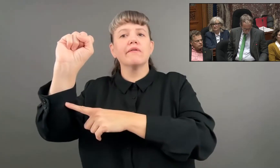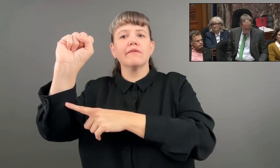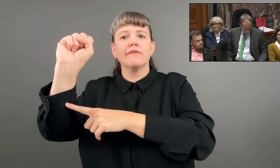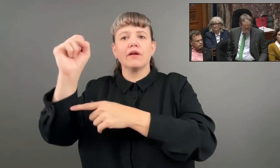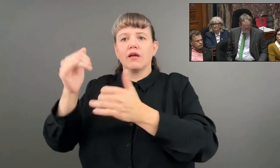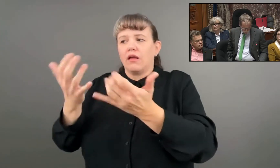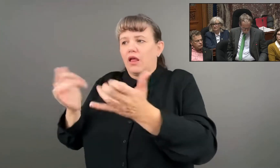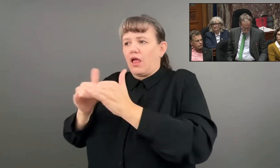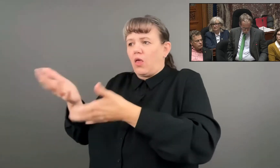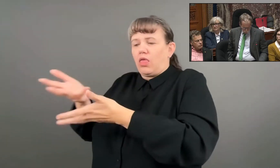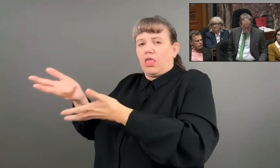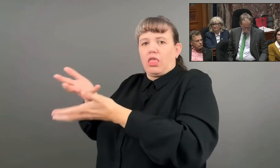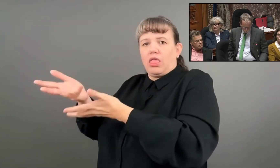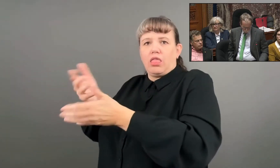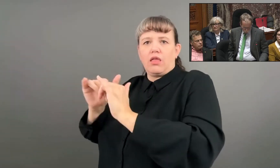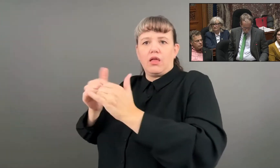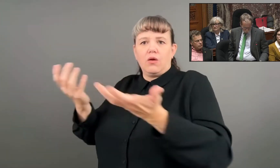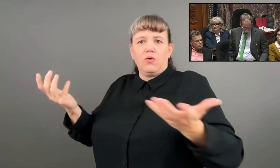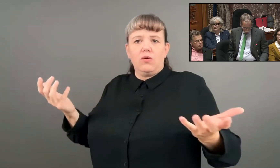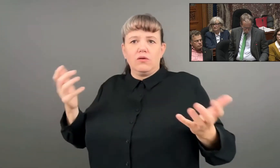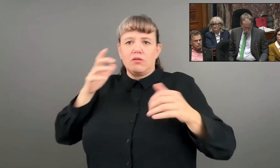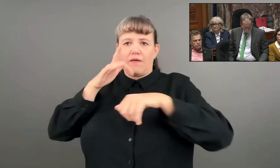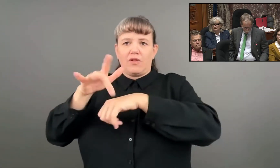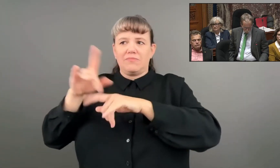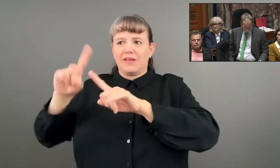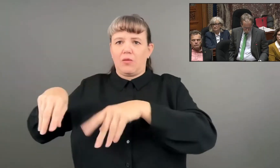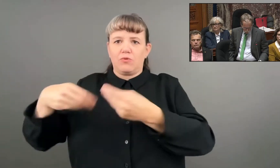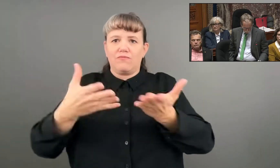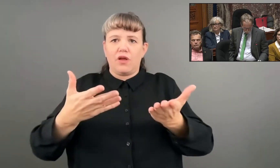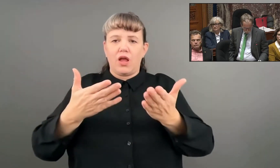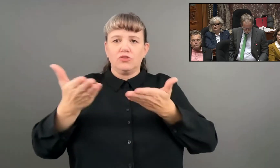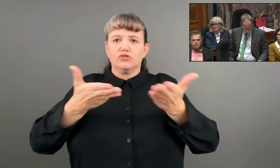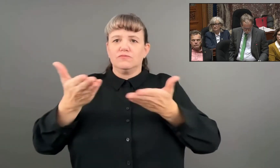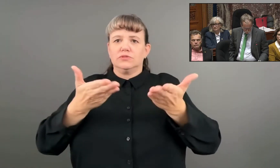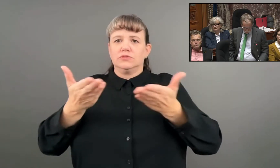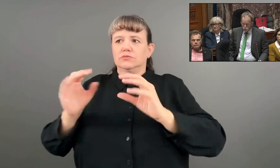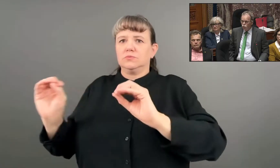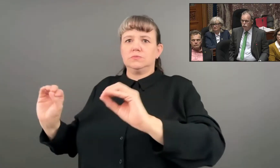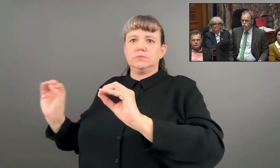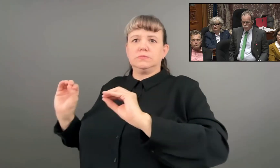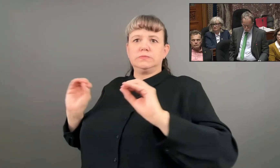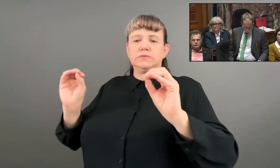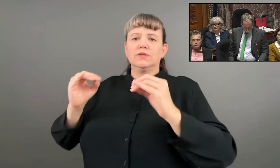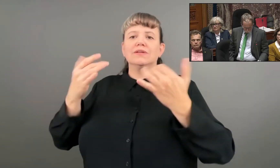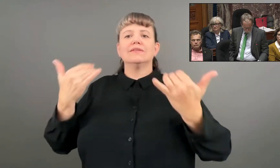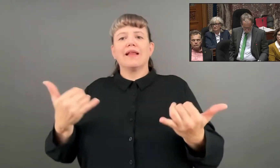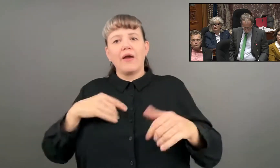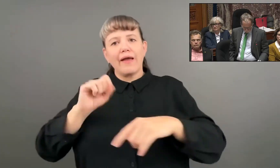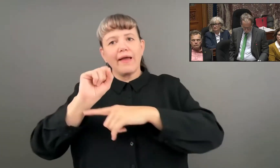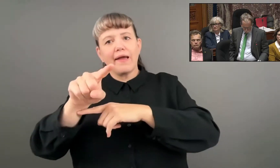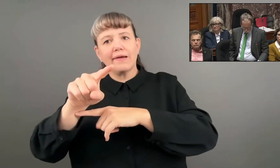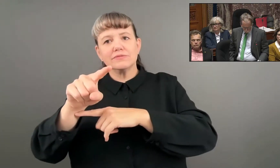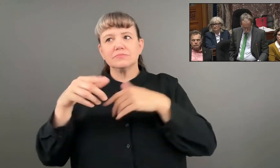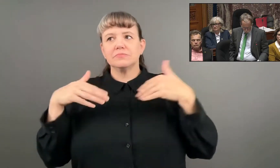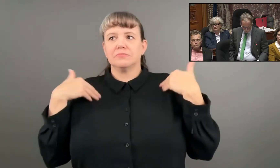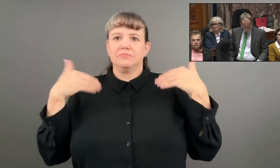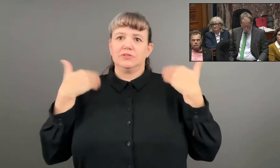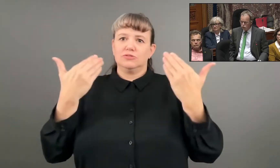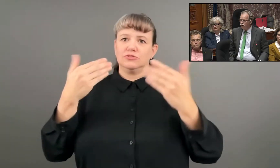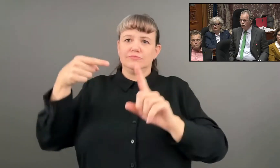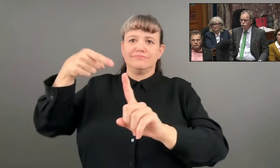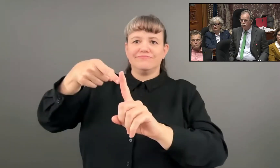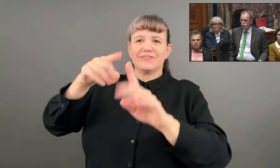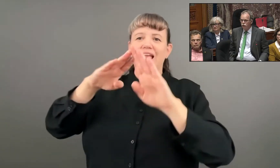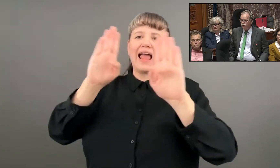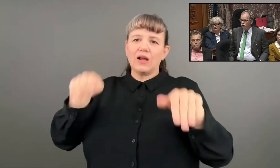delivered. So through you, Honourable Speaker, to the Minister of Housing and Municipal Affairs, what is this minister's excuse for not